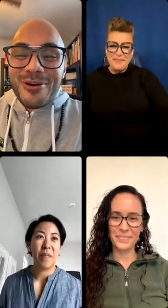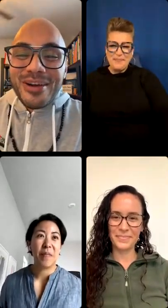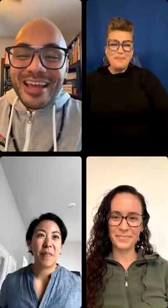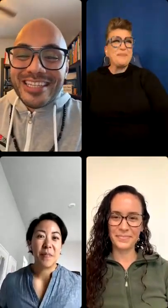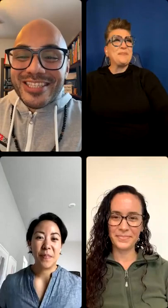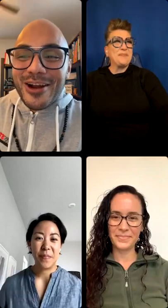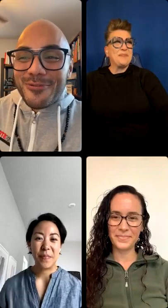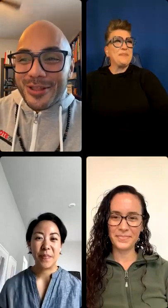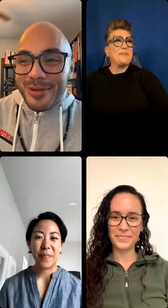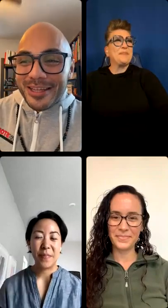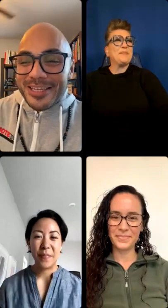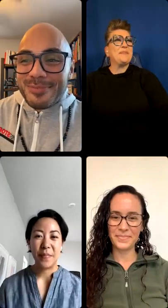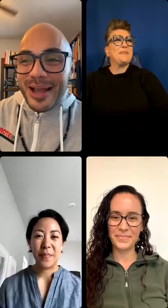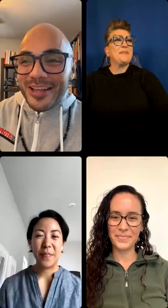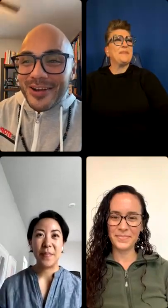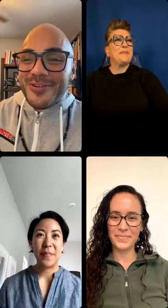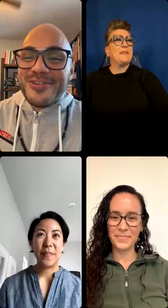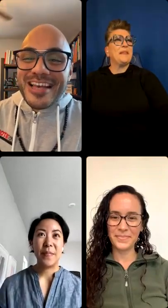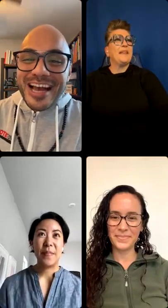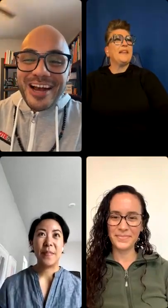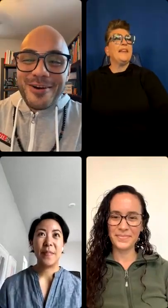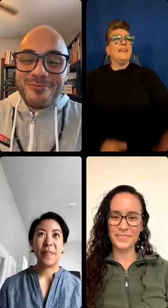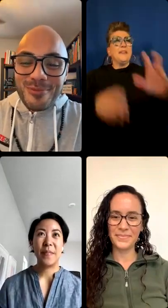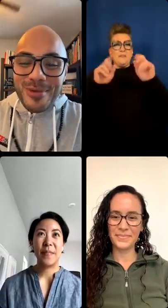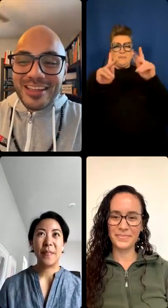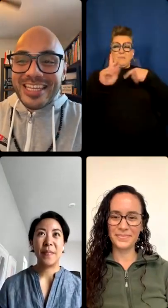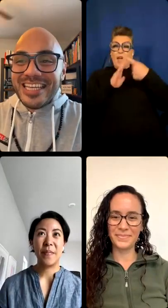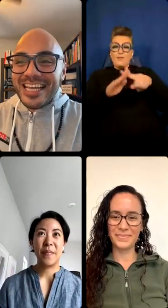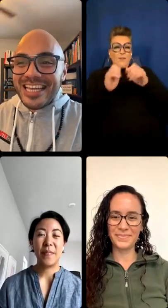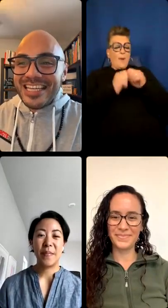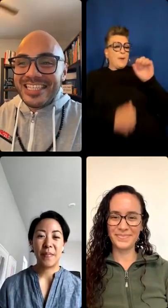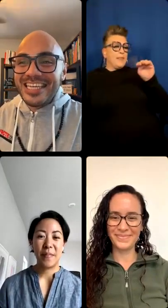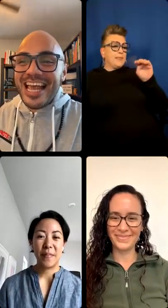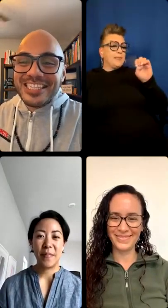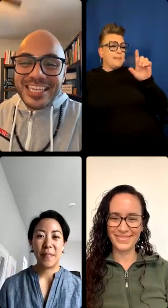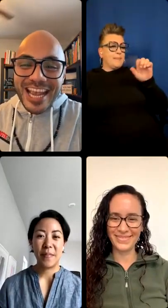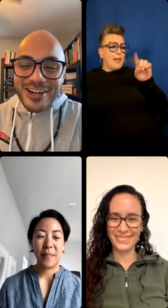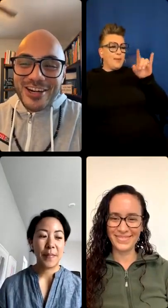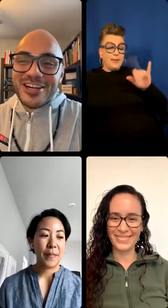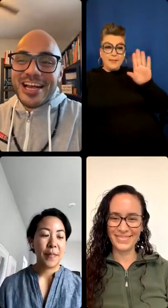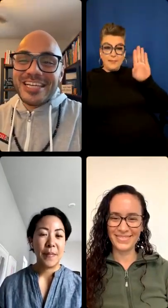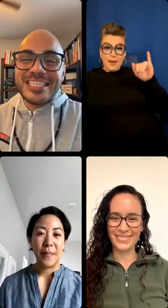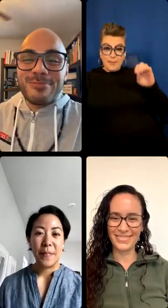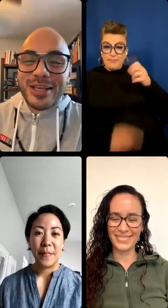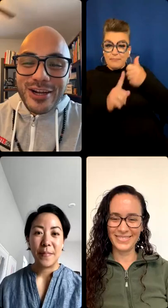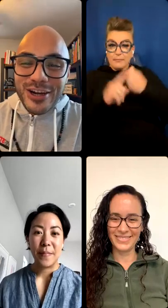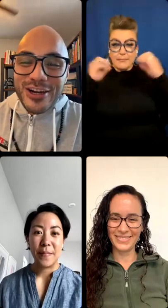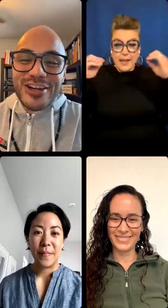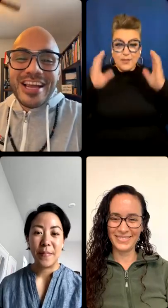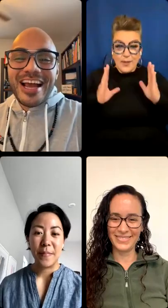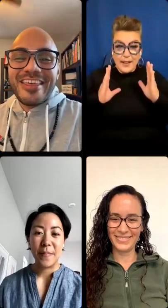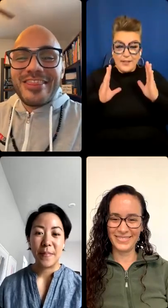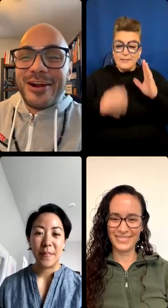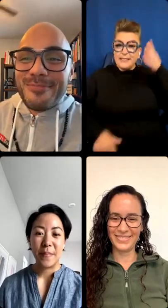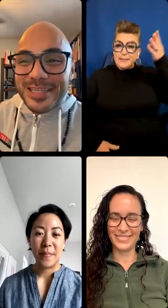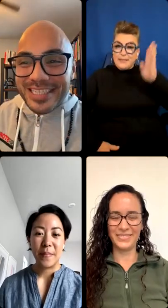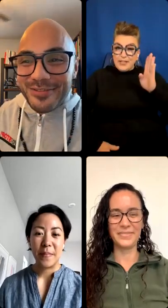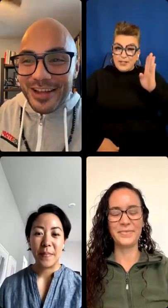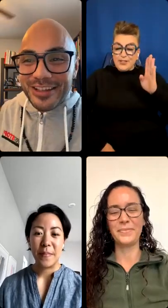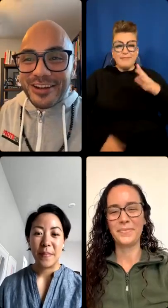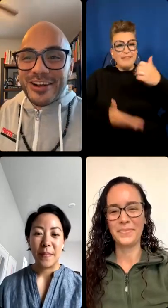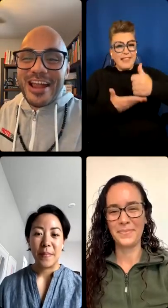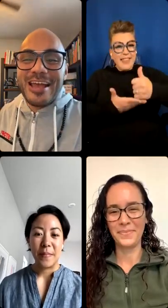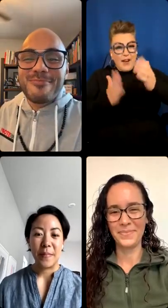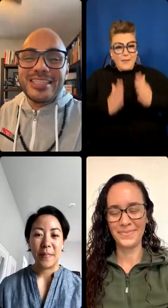So I'll go ahead and start with Melody's bio. Melody is an educator, a speaker, a therapist